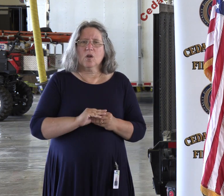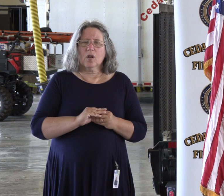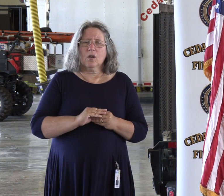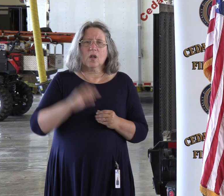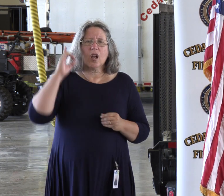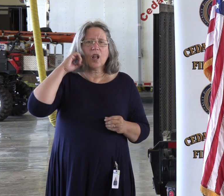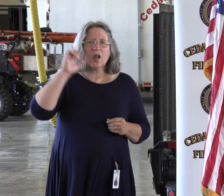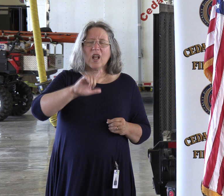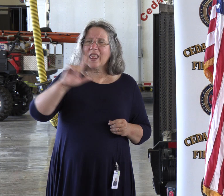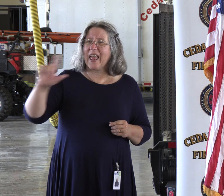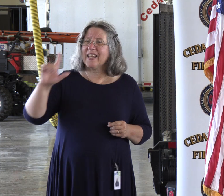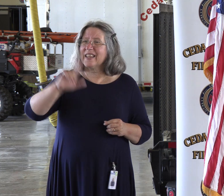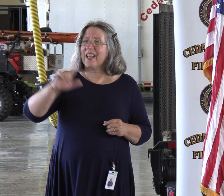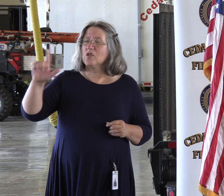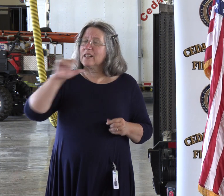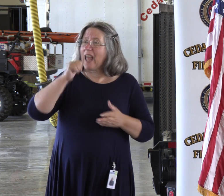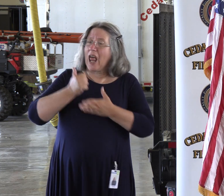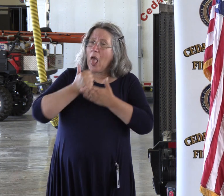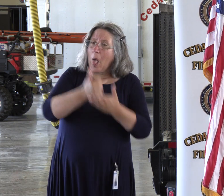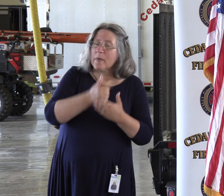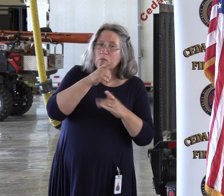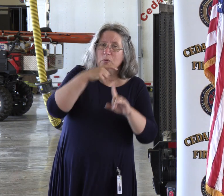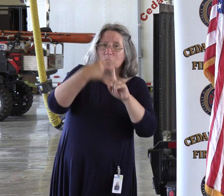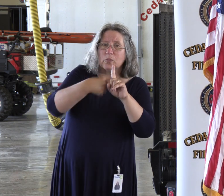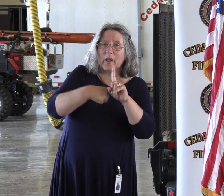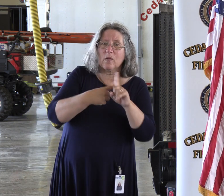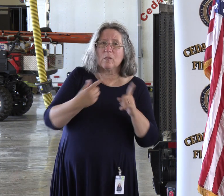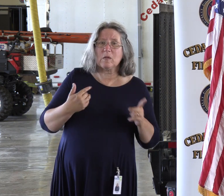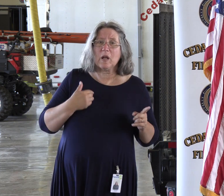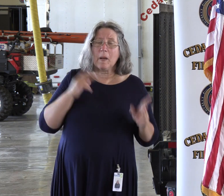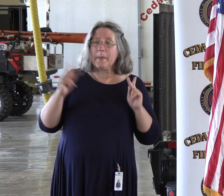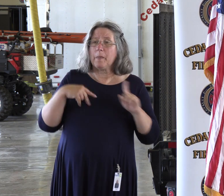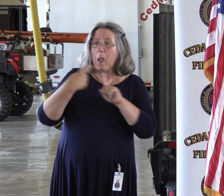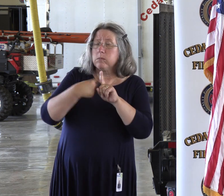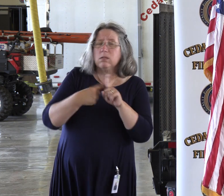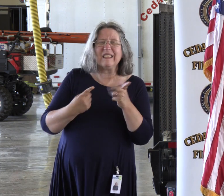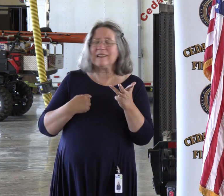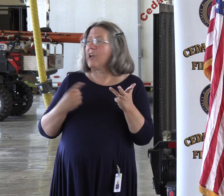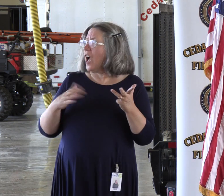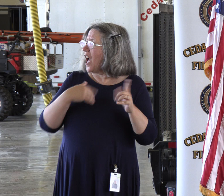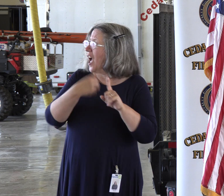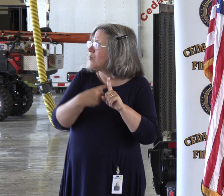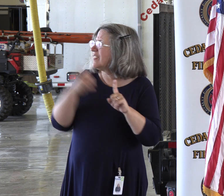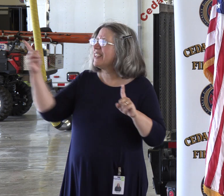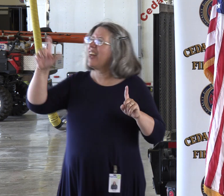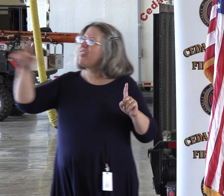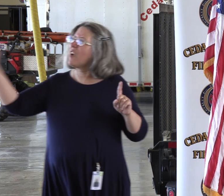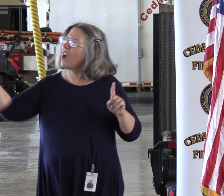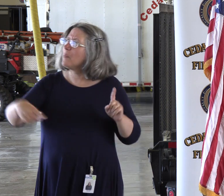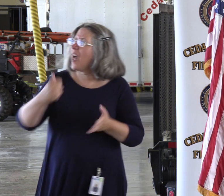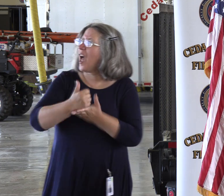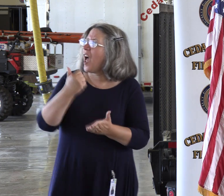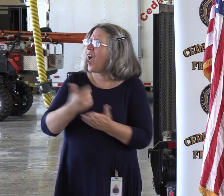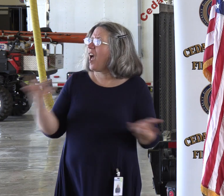about landlords not helping residents or even refusing people to come in and help those residents. Is there anything that the city can